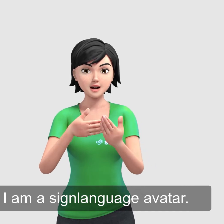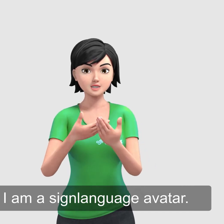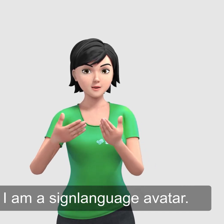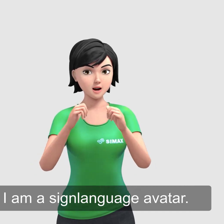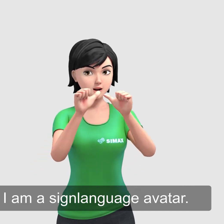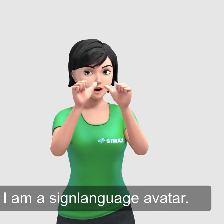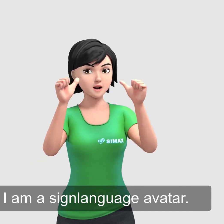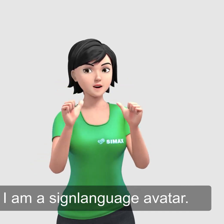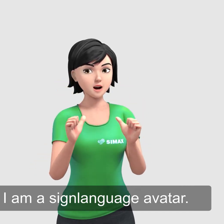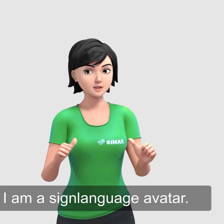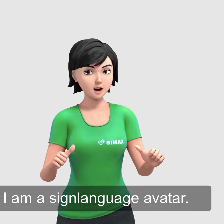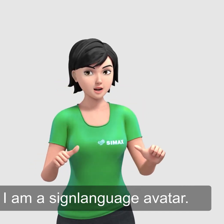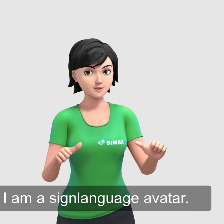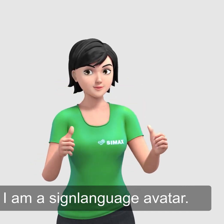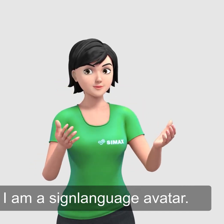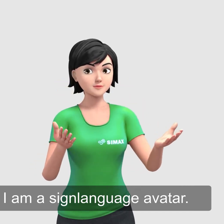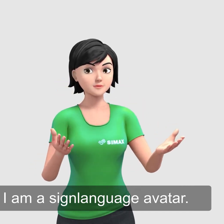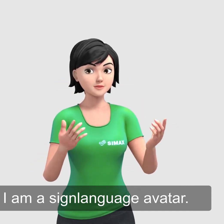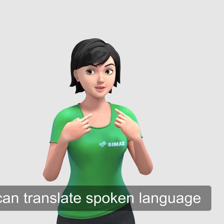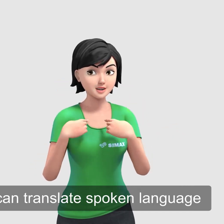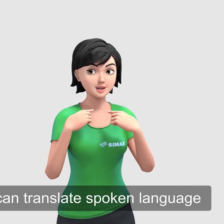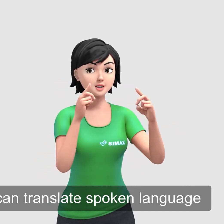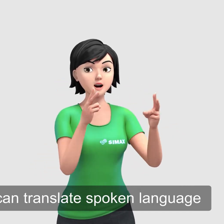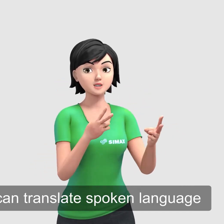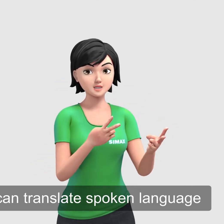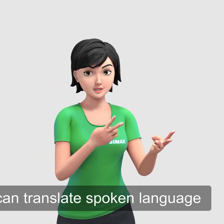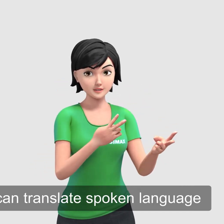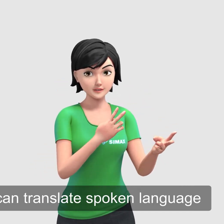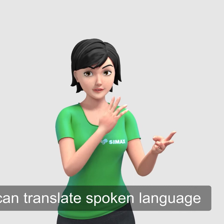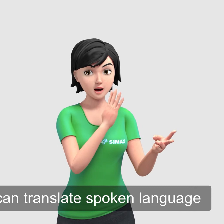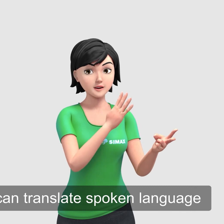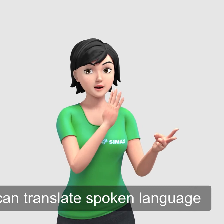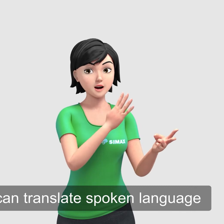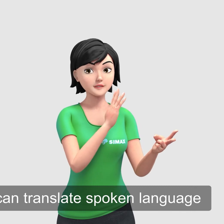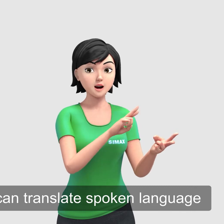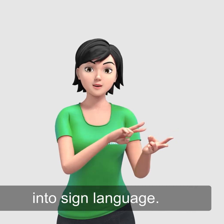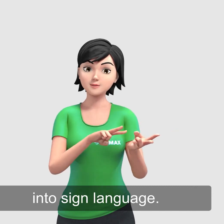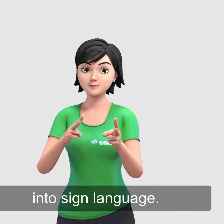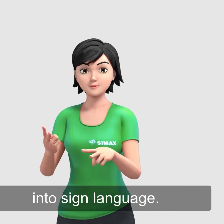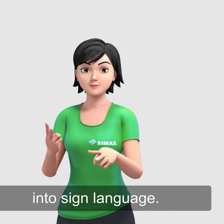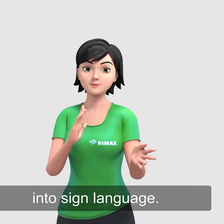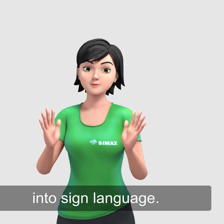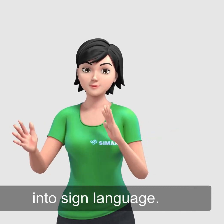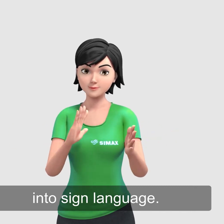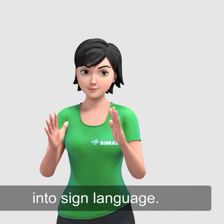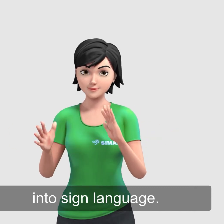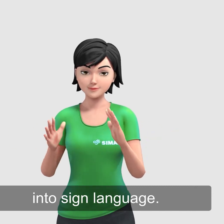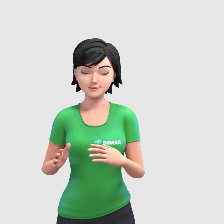the best way would be to translate into sign language, the mother tongue of deaf persons. But that is not